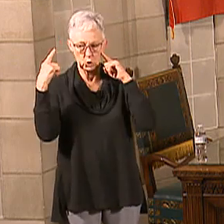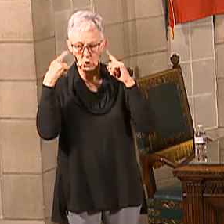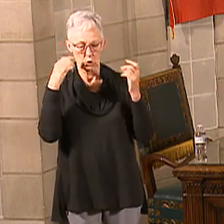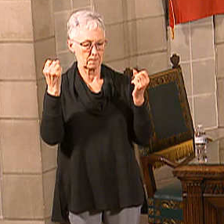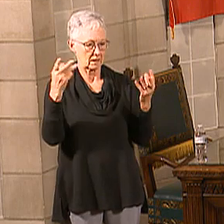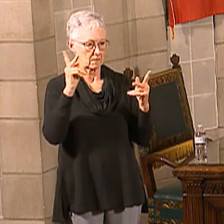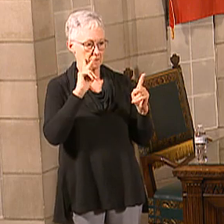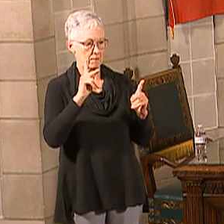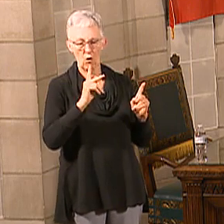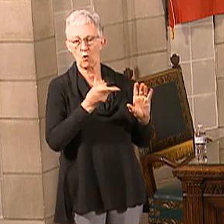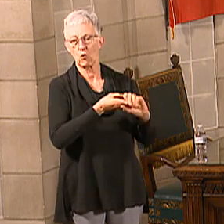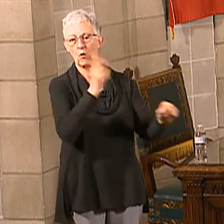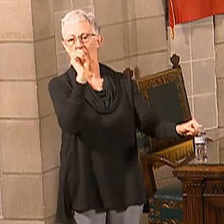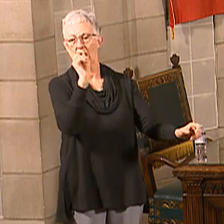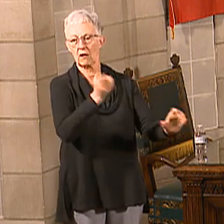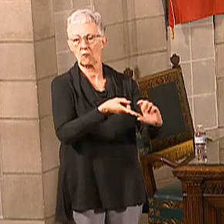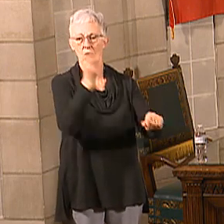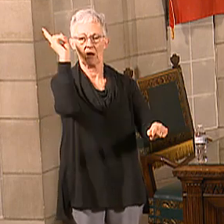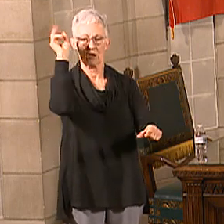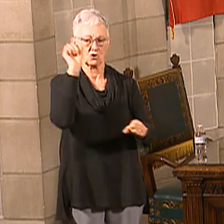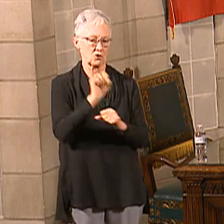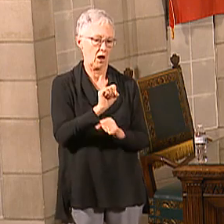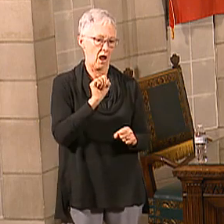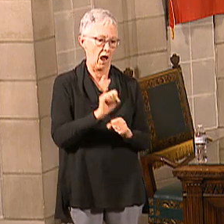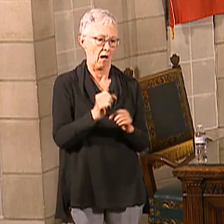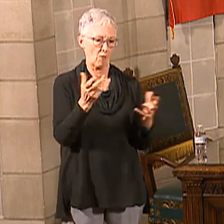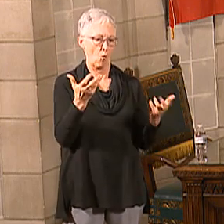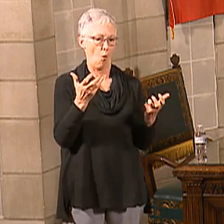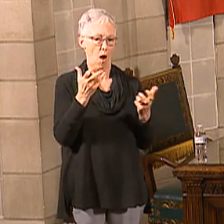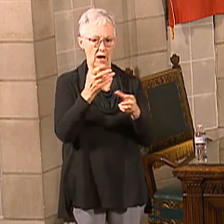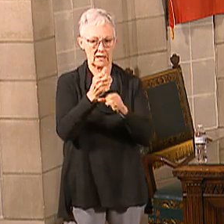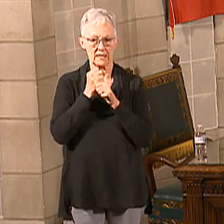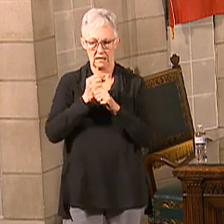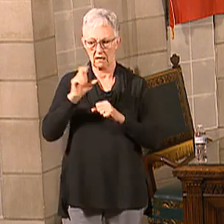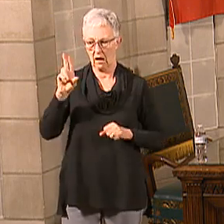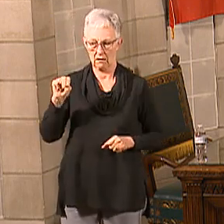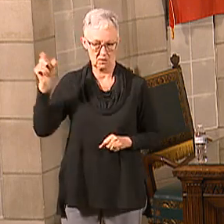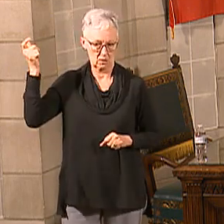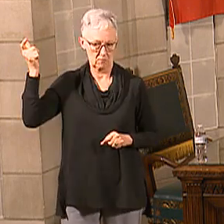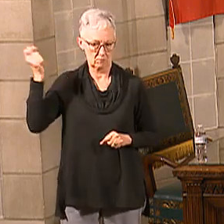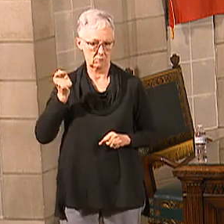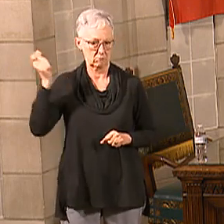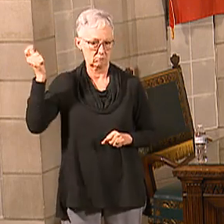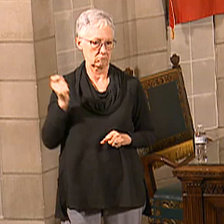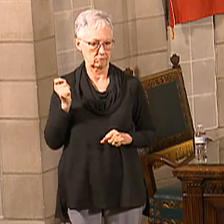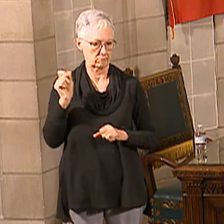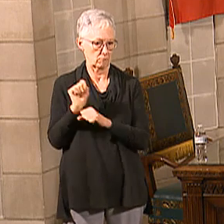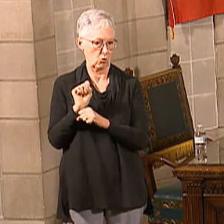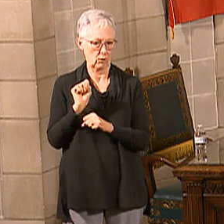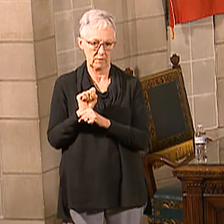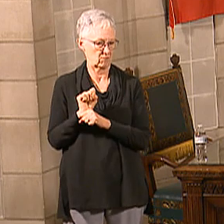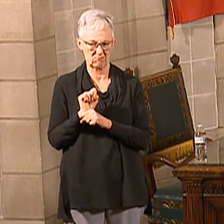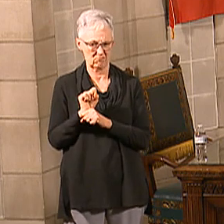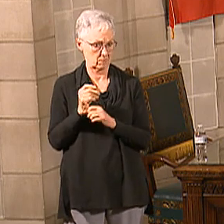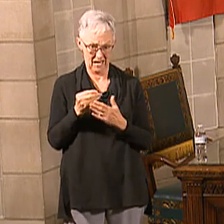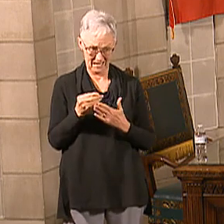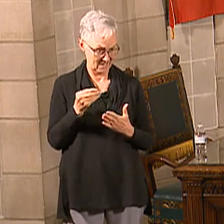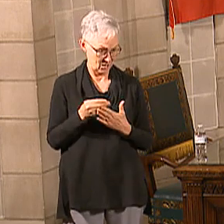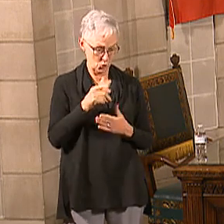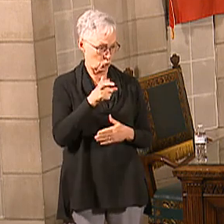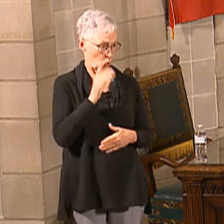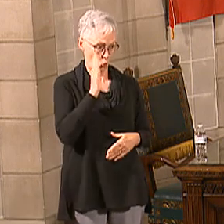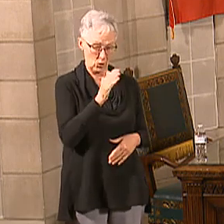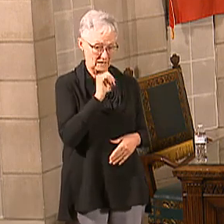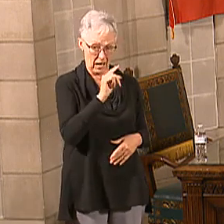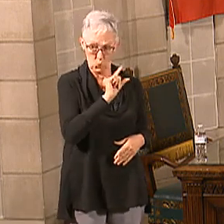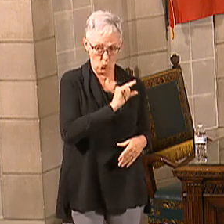quit your job. If you quit your job, you are not eligible for unemployment benefits. No matter what has happened to